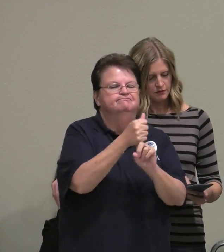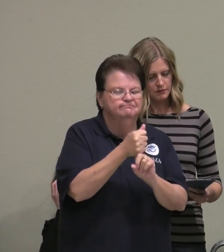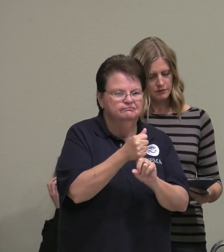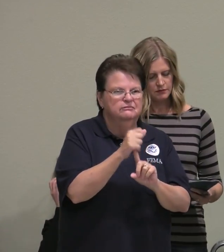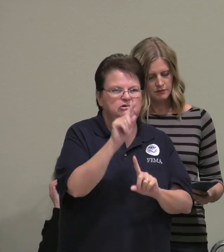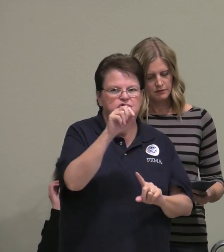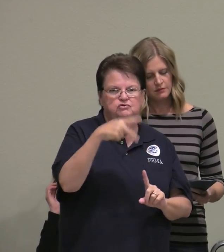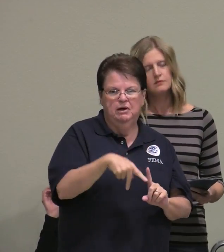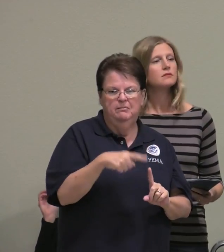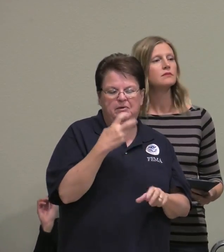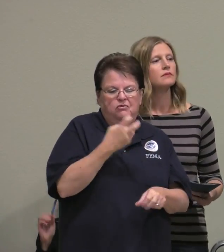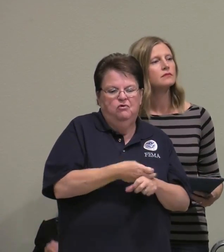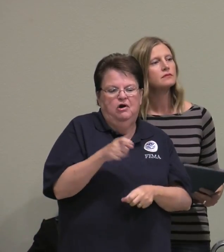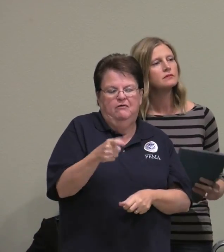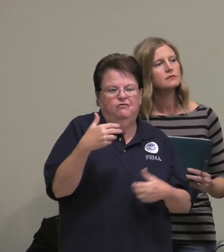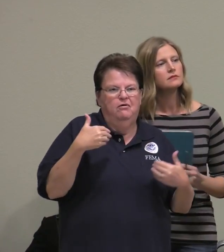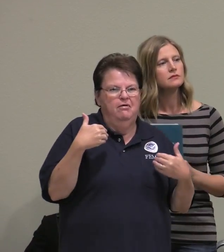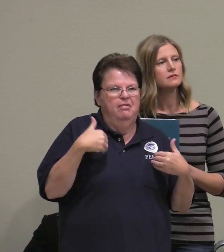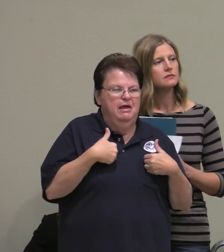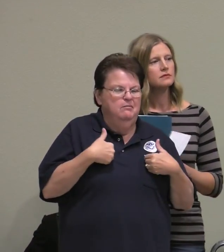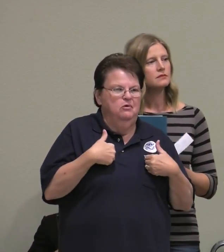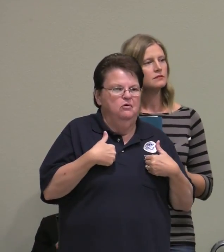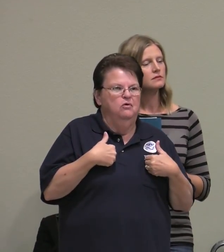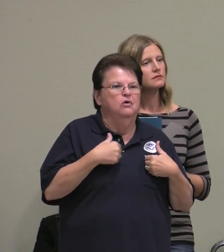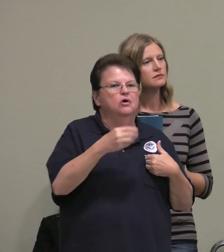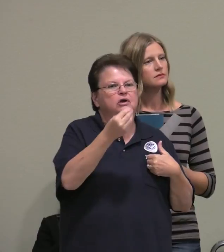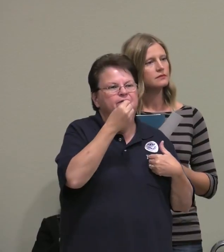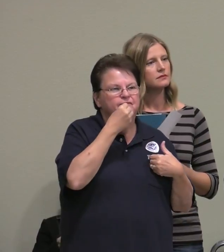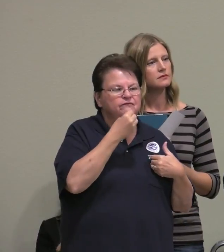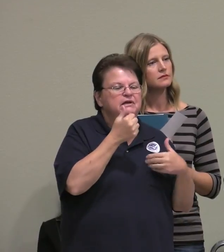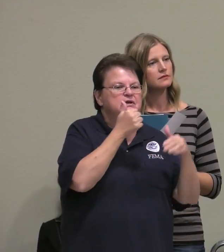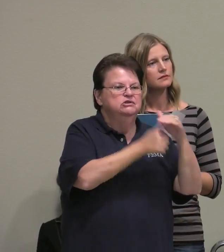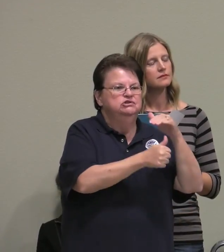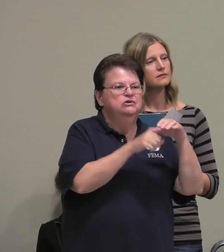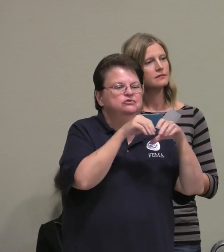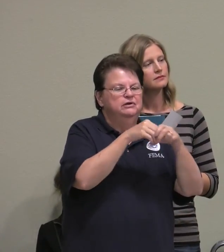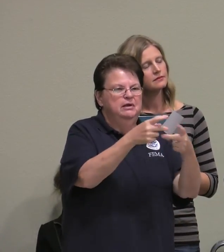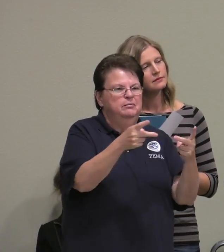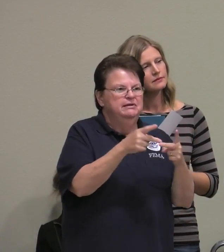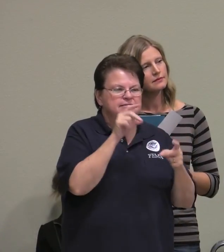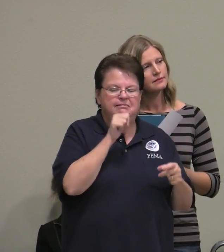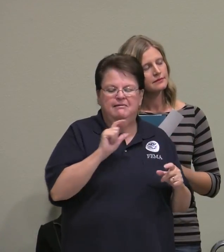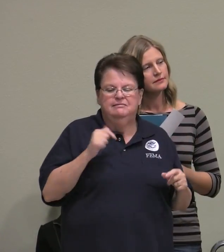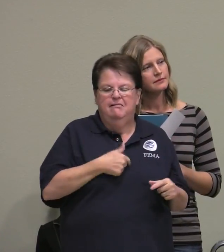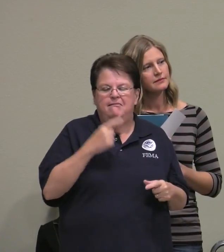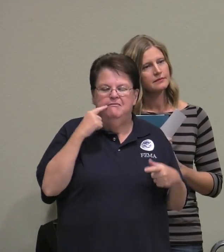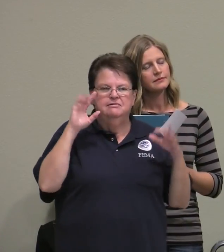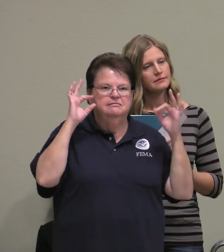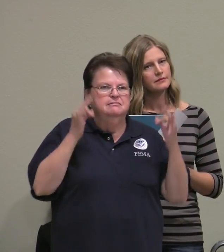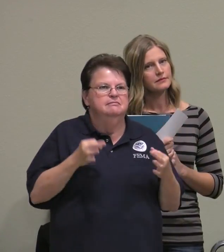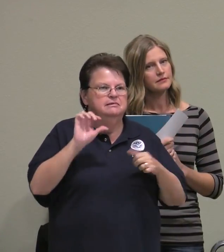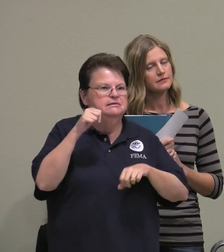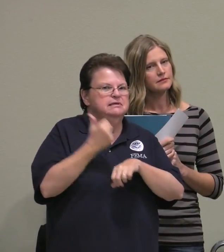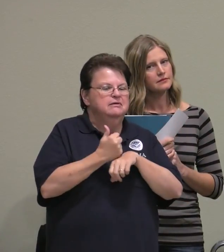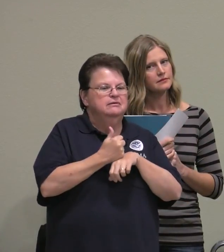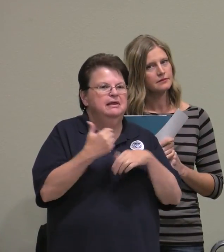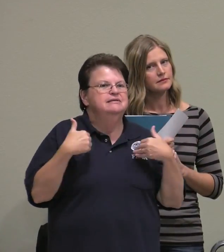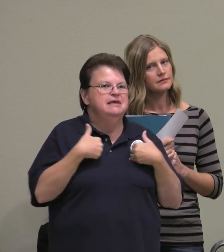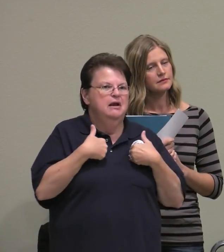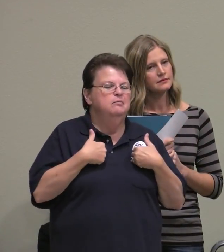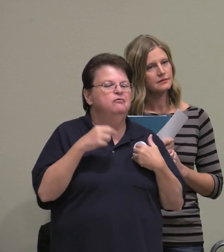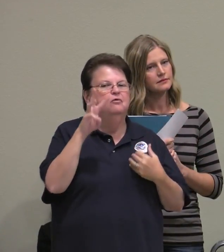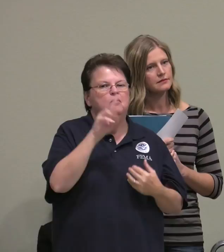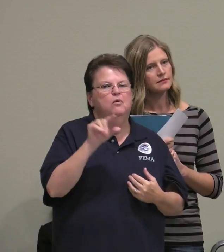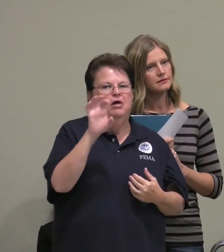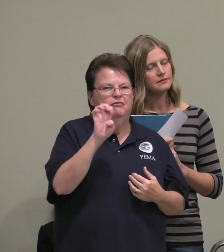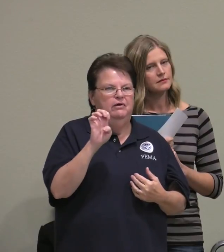and hard for the animal or you're going to feed and shelter it in place. again that's not us that come up with that standard that's the animal welfare